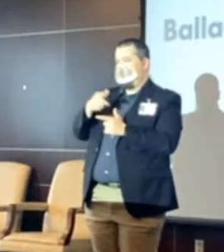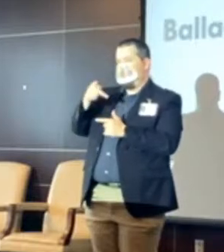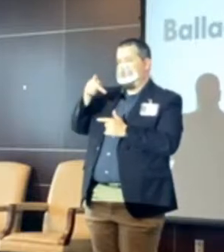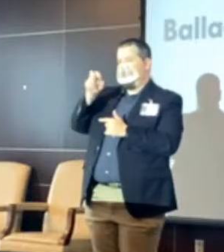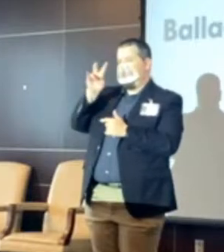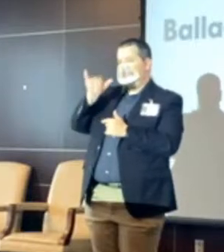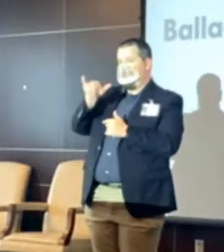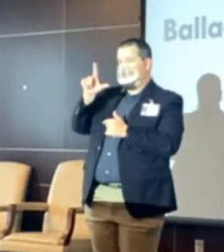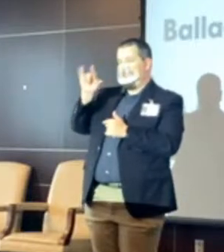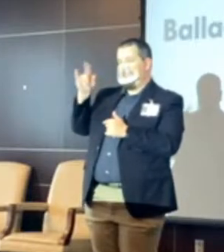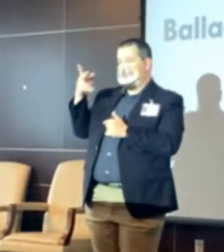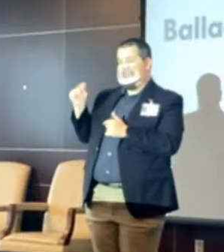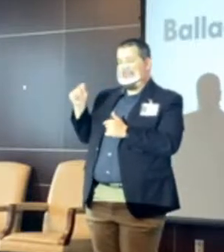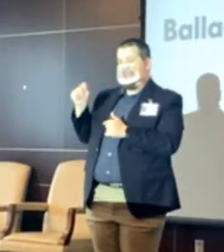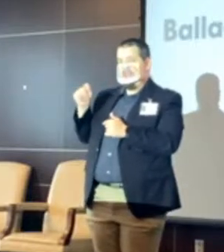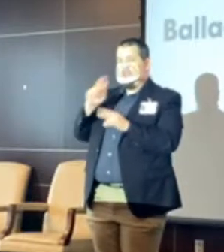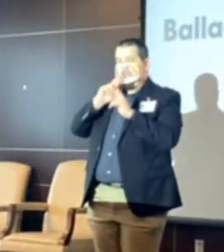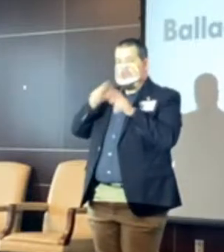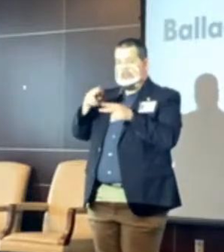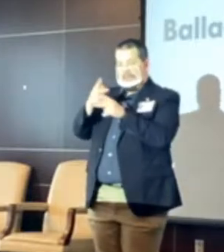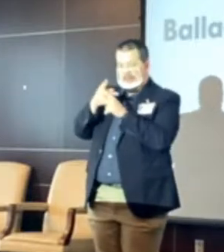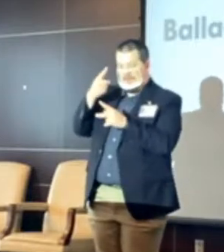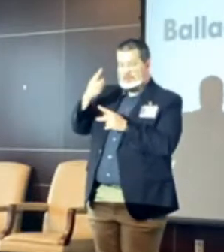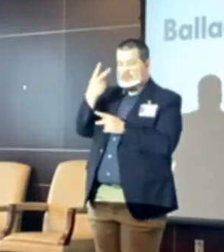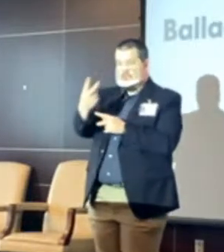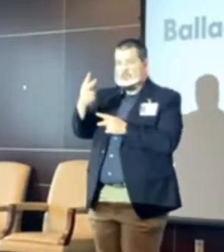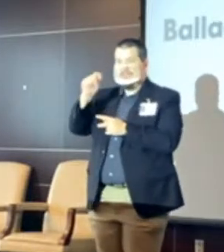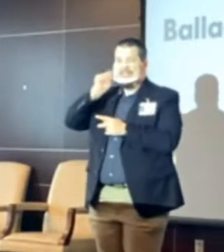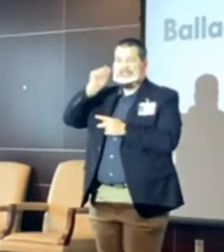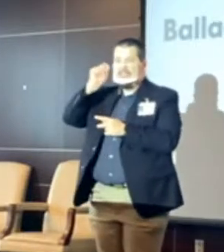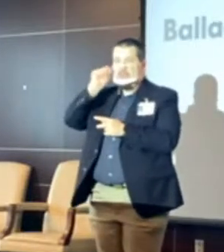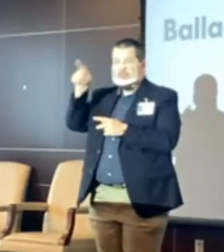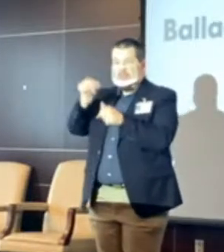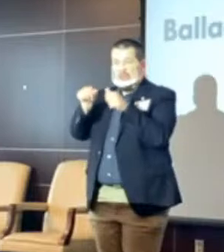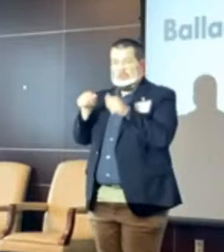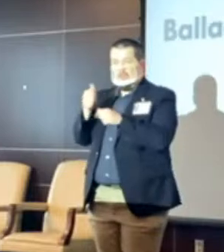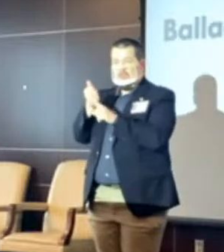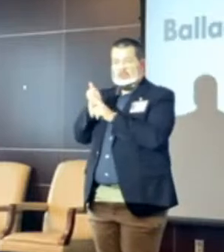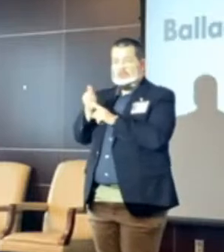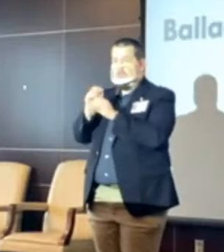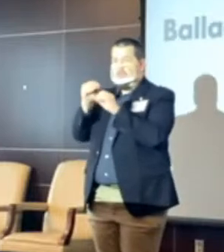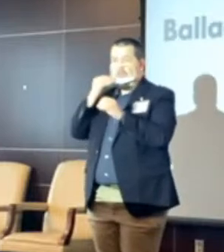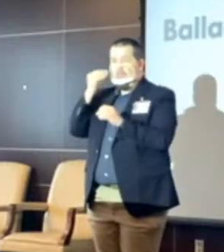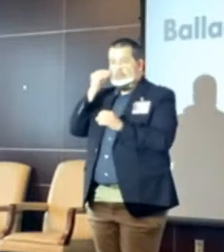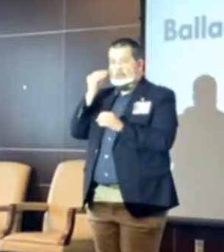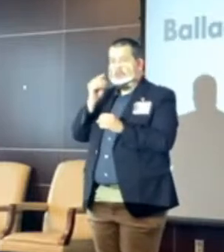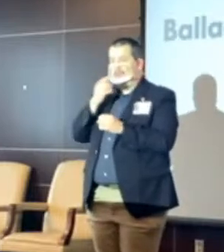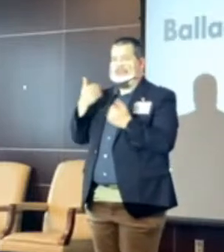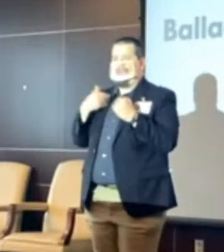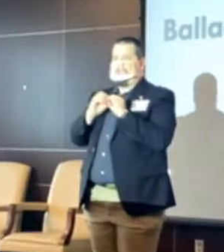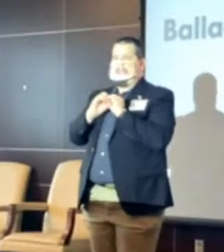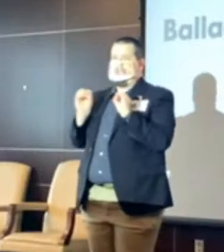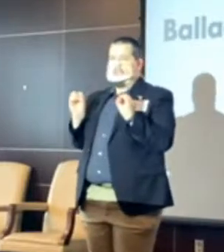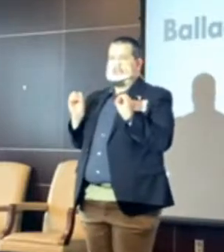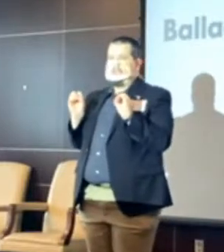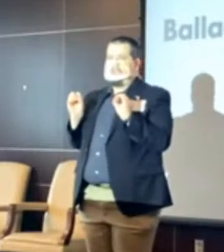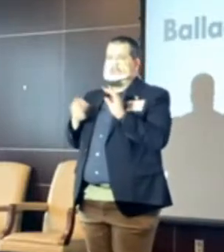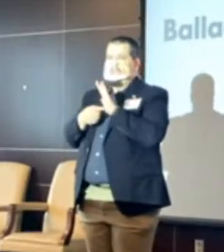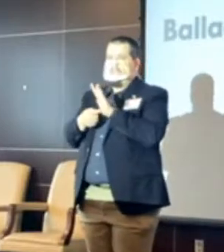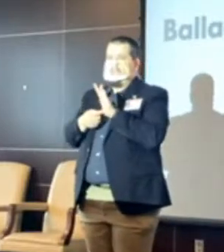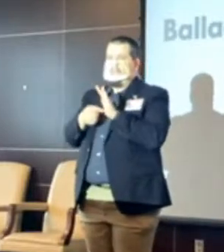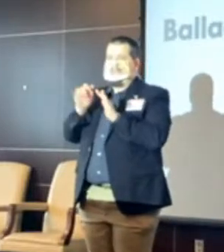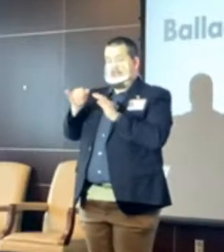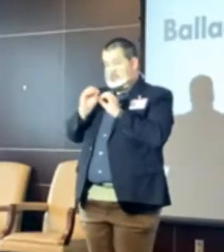to the call to care for 2 teenagers in the area who were homeless and really had nothing to show